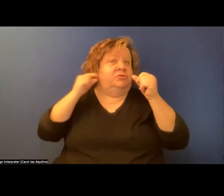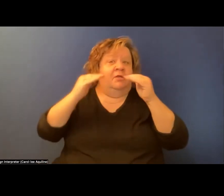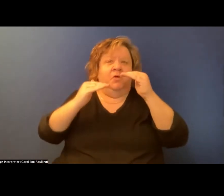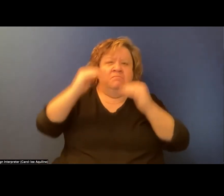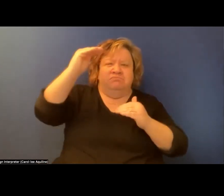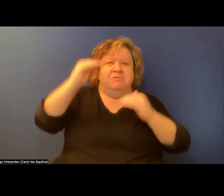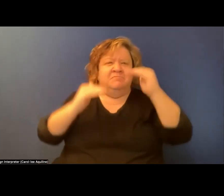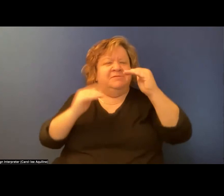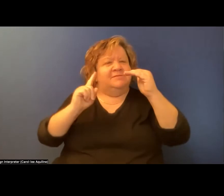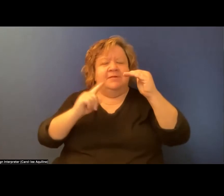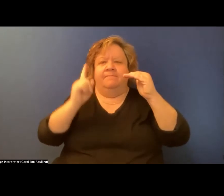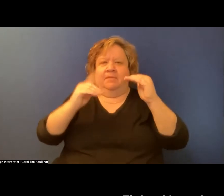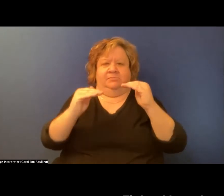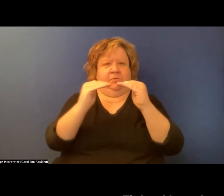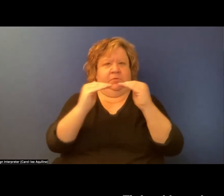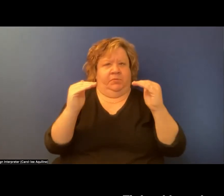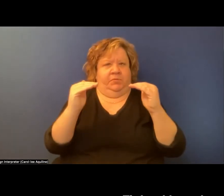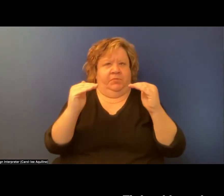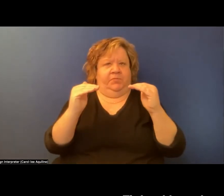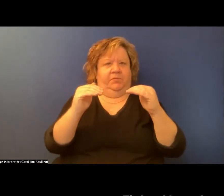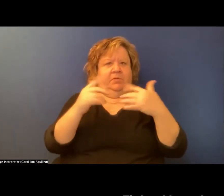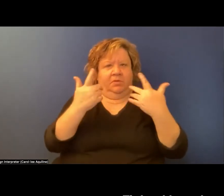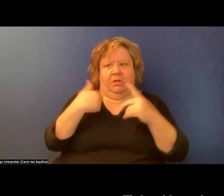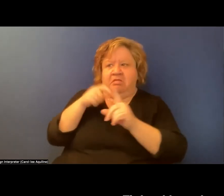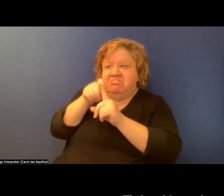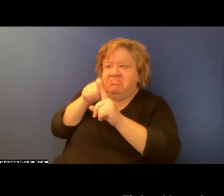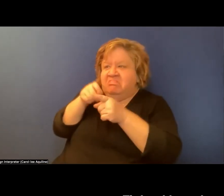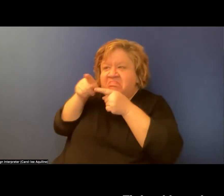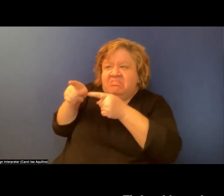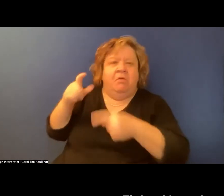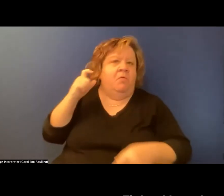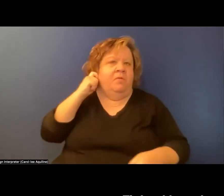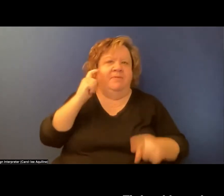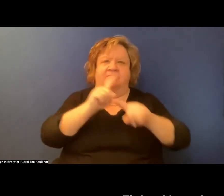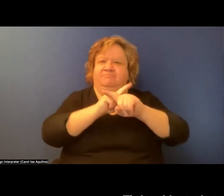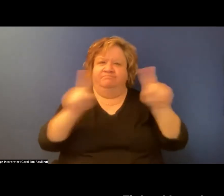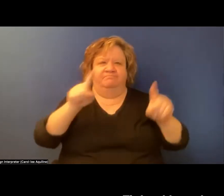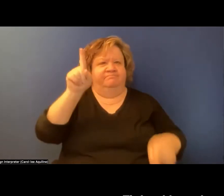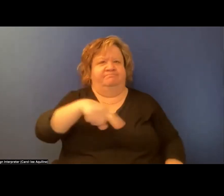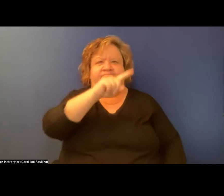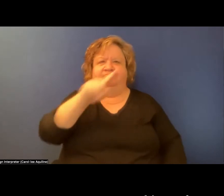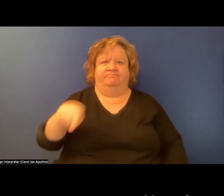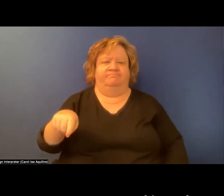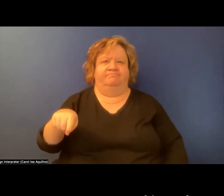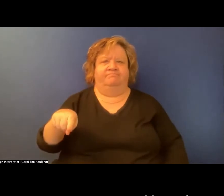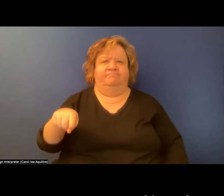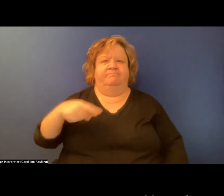funds it contributes to. Finland has also actively promoted just transition aspects in carbon pricing, paying special